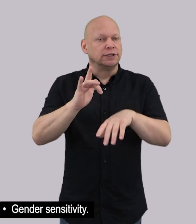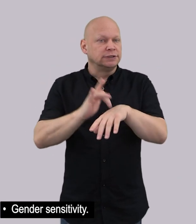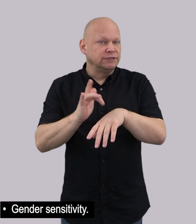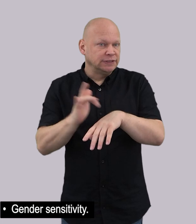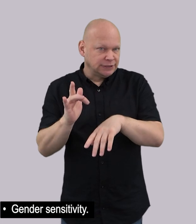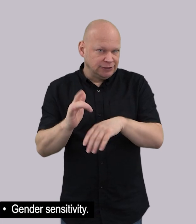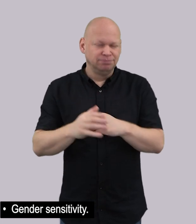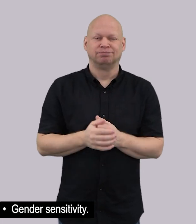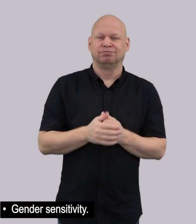Gender sensitivity.